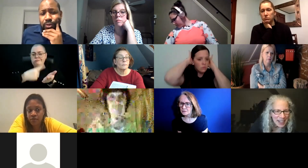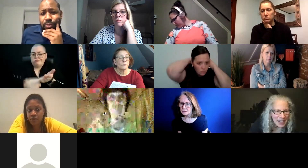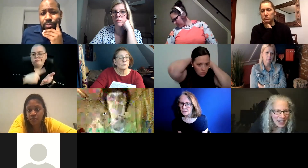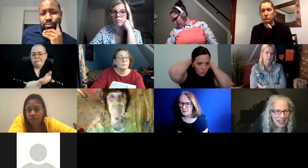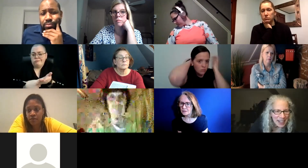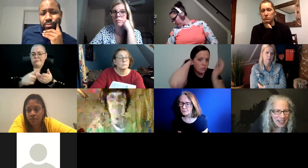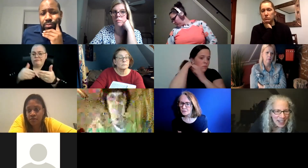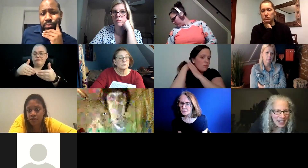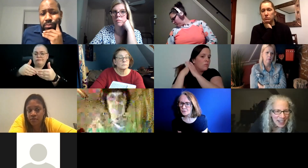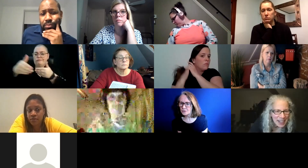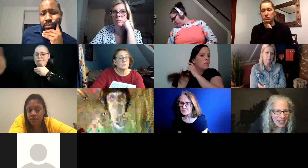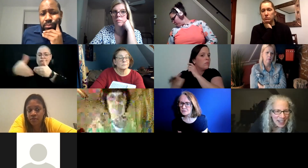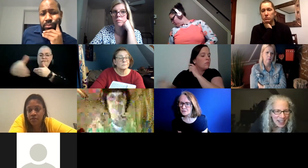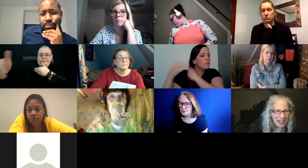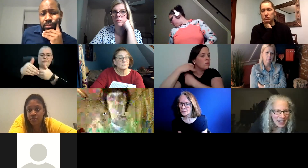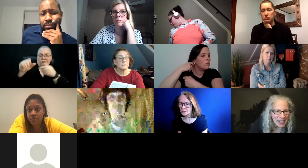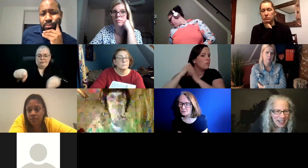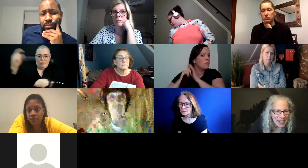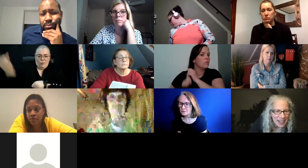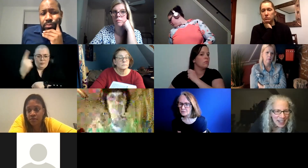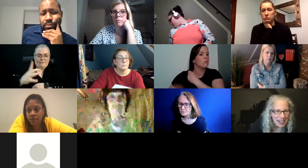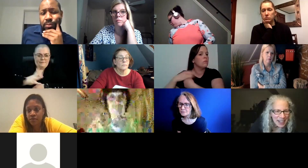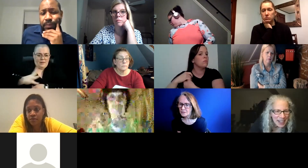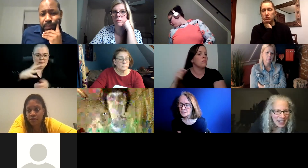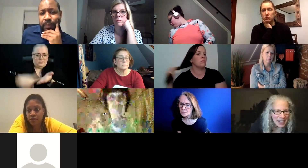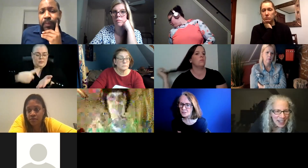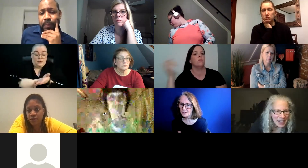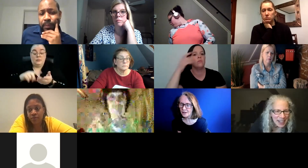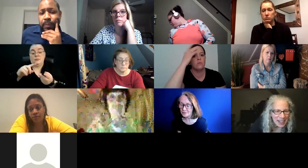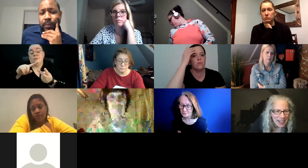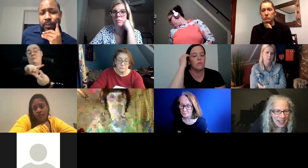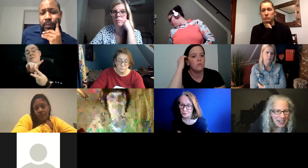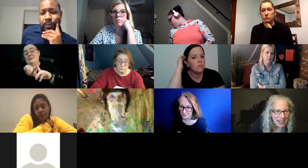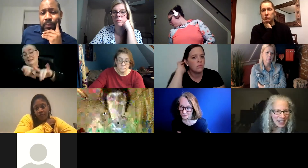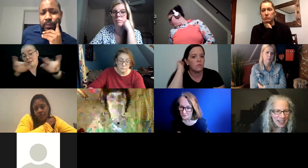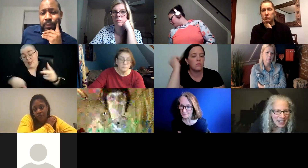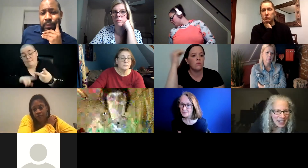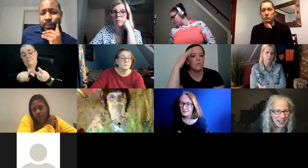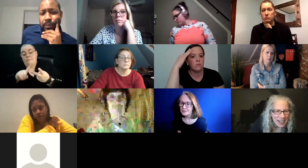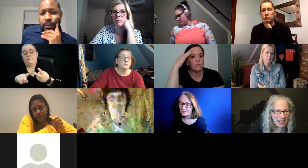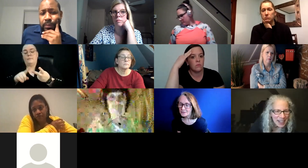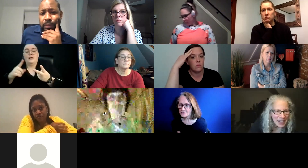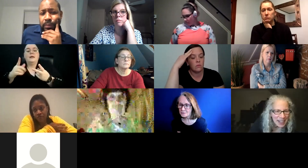Yeah, we could always talk about each meeting at the previous meeting. At the same time,